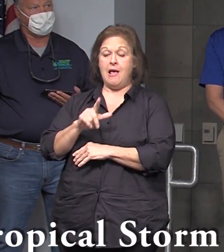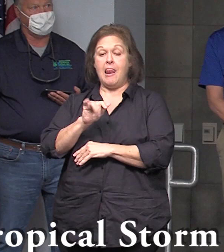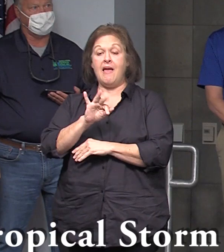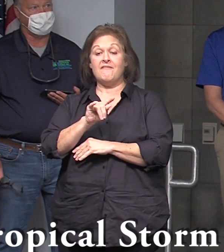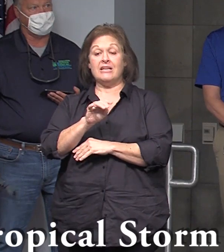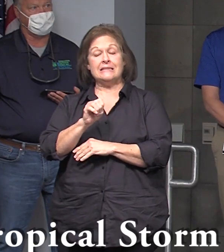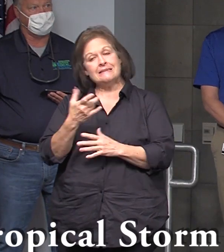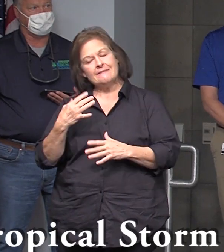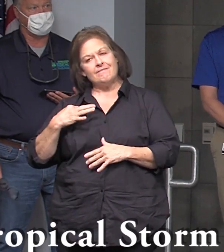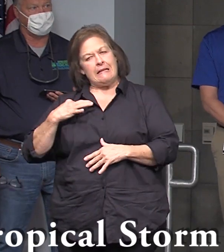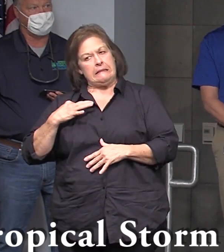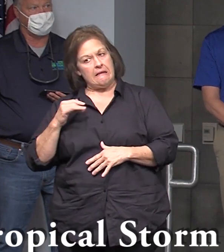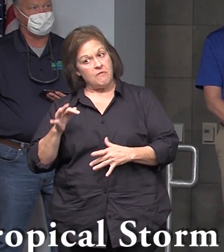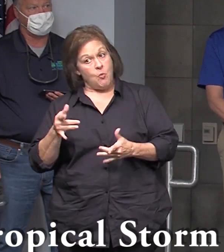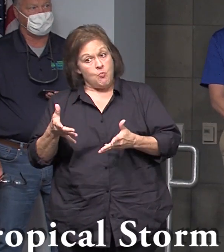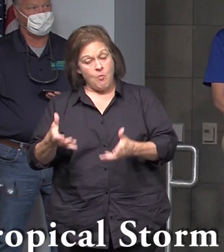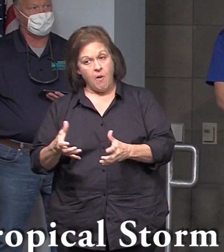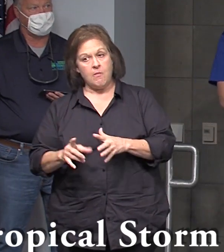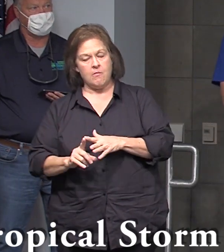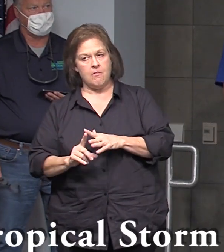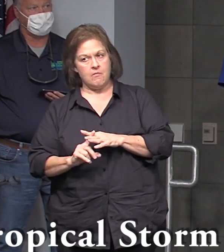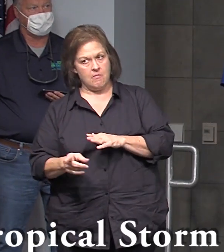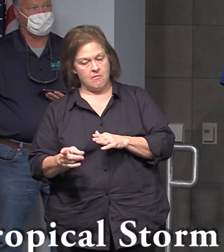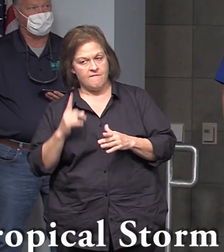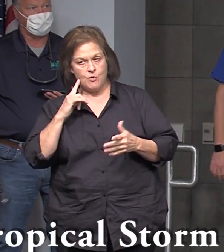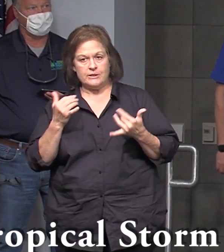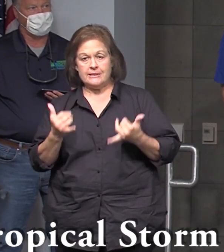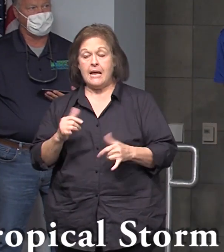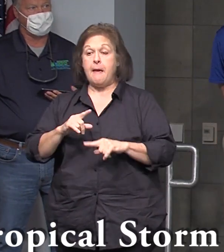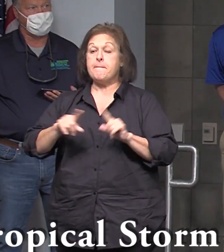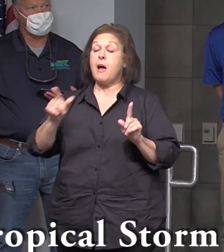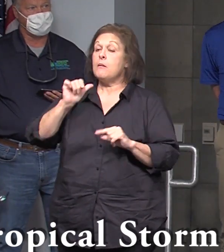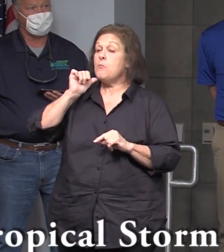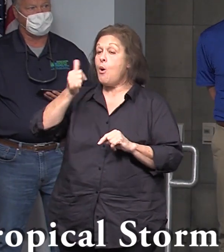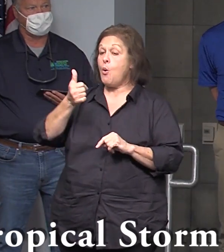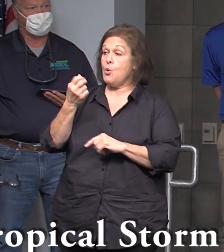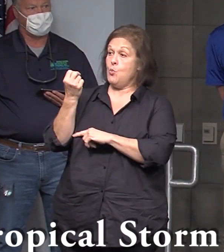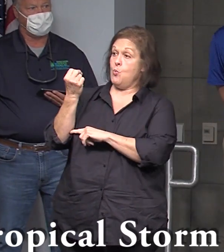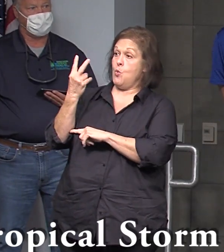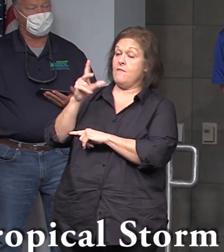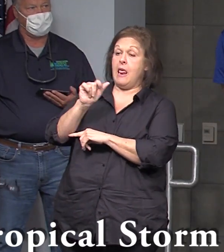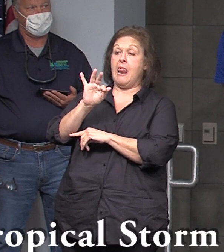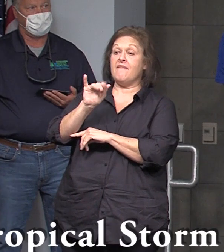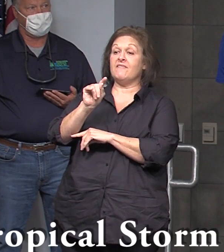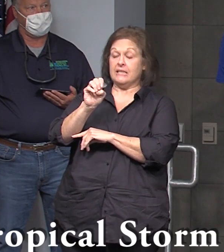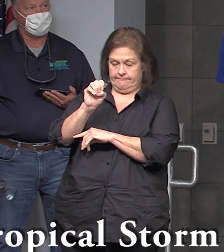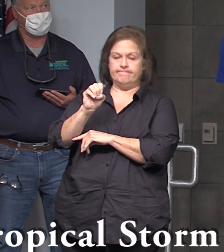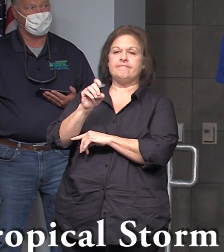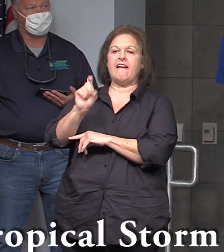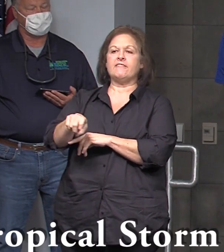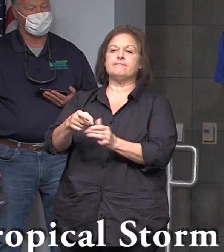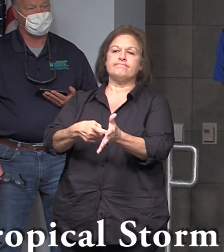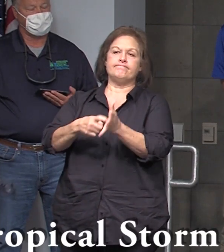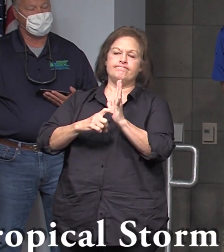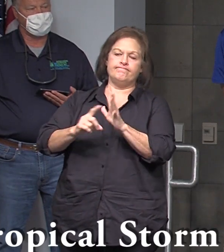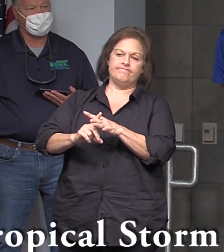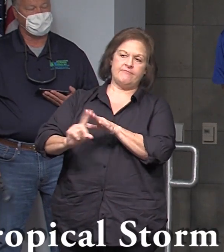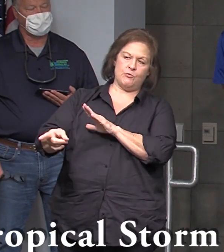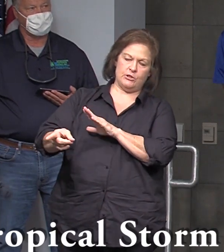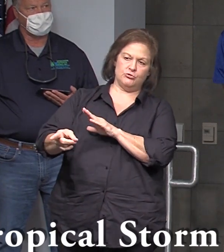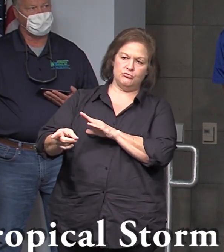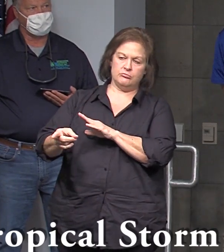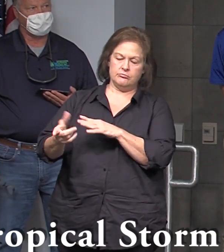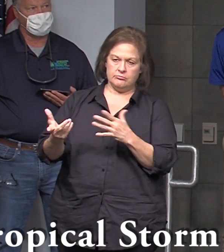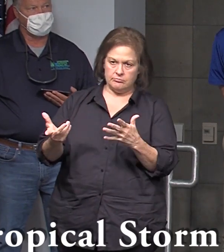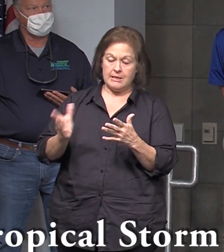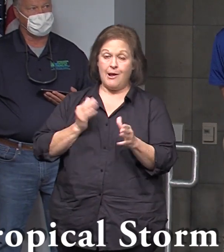Lafitte is voluntary as of today, but tomorrow at noon, Lafitte will go to a mandatory evacuation.